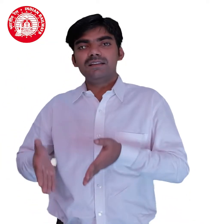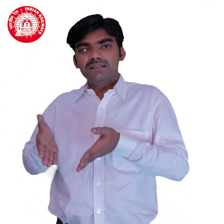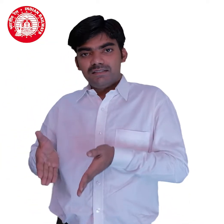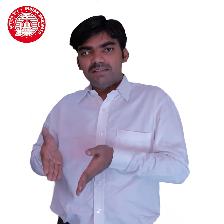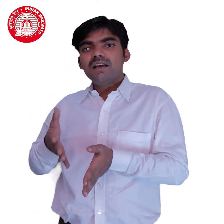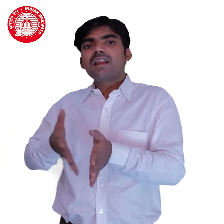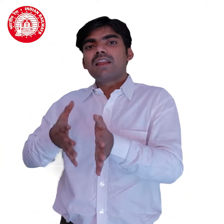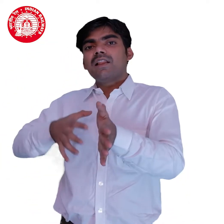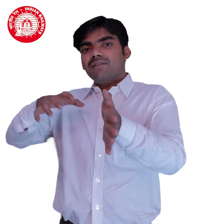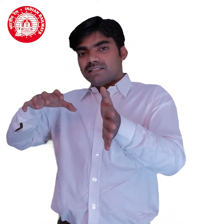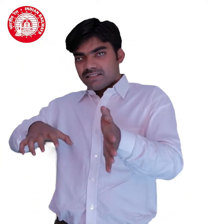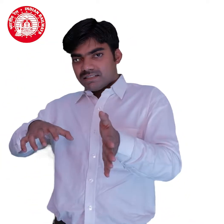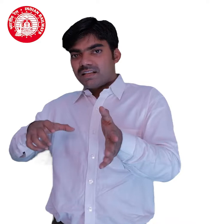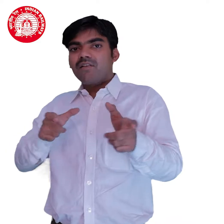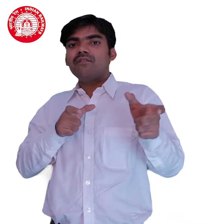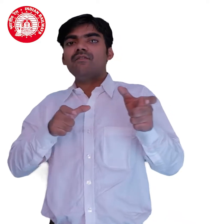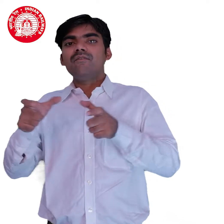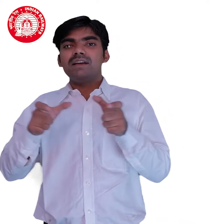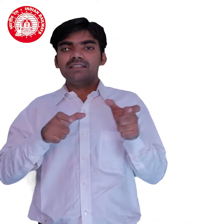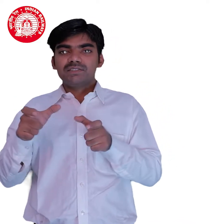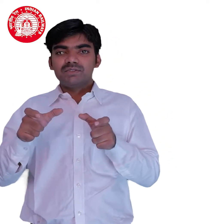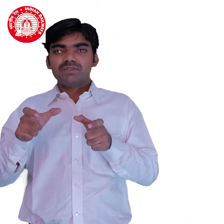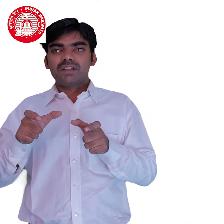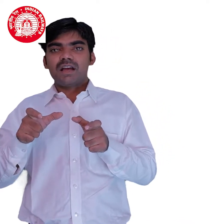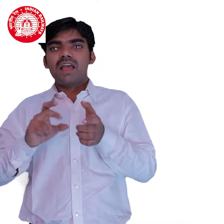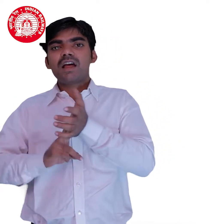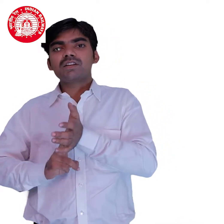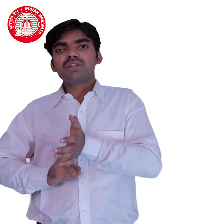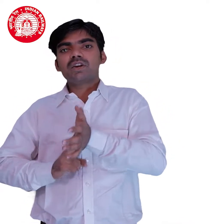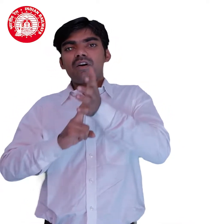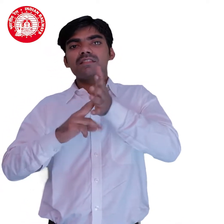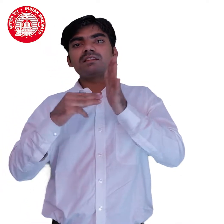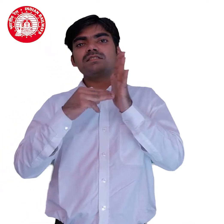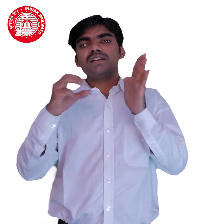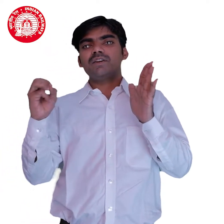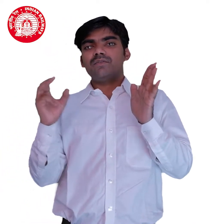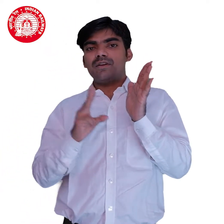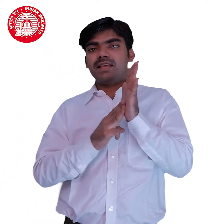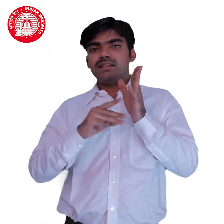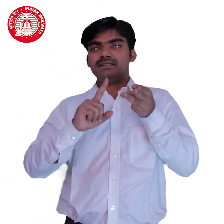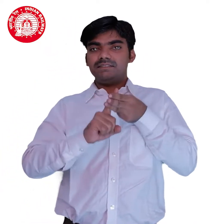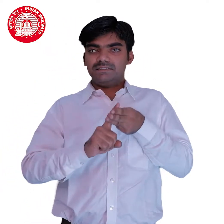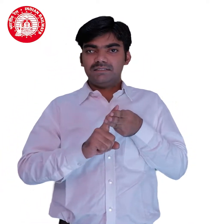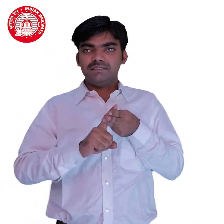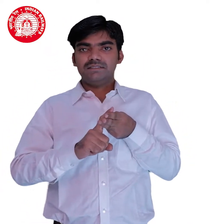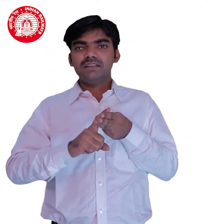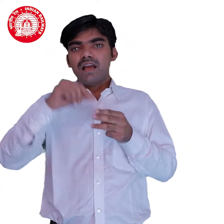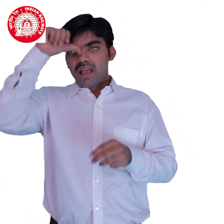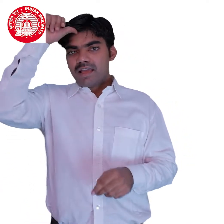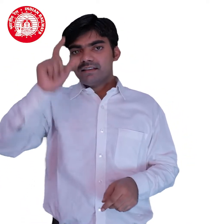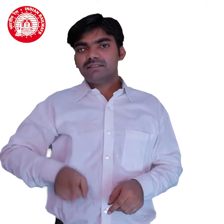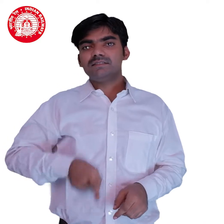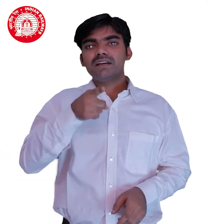The station is managed by the Northern Railway Zone of Indian Railways.